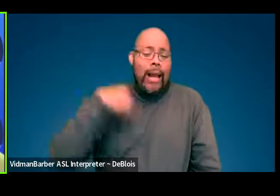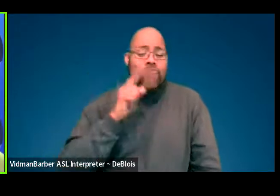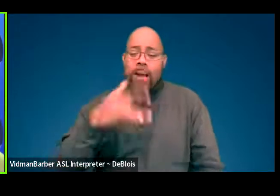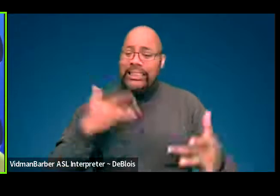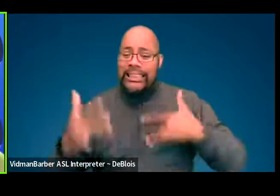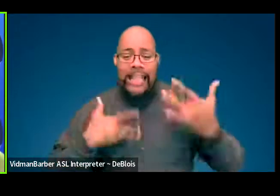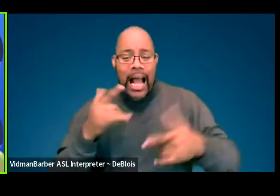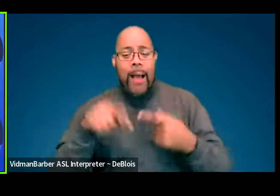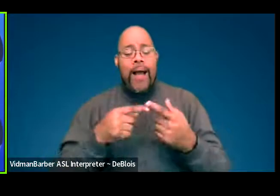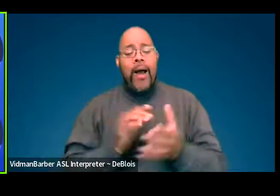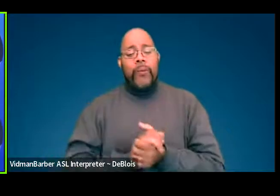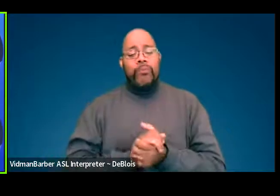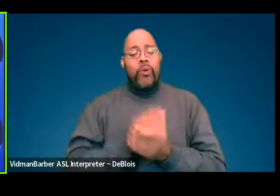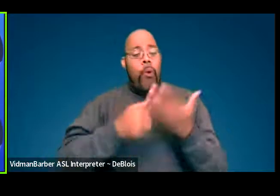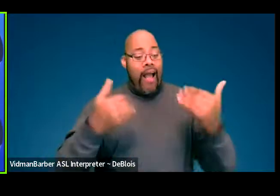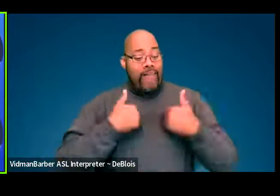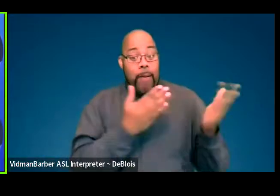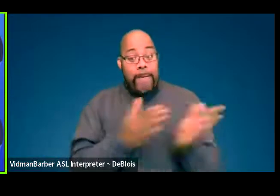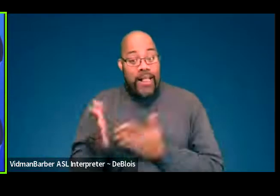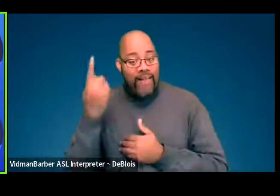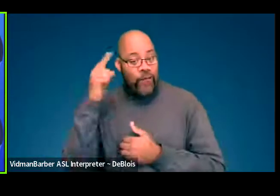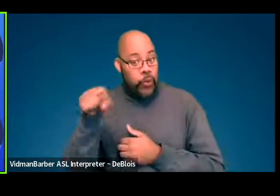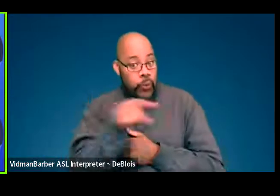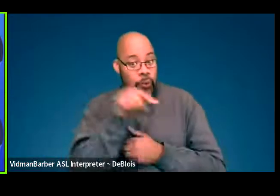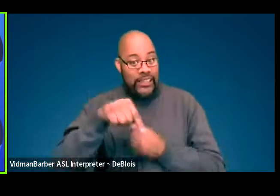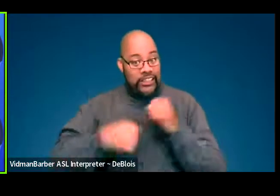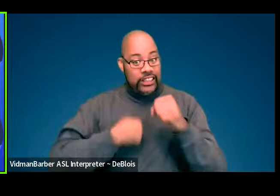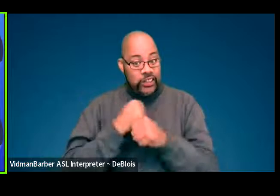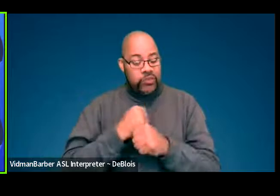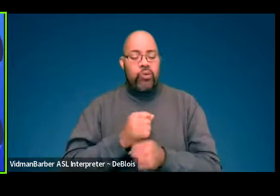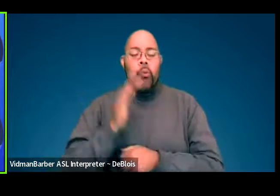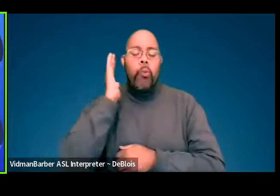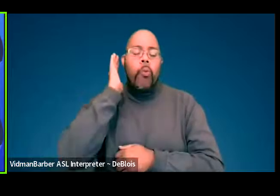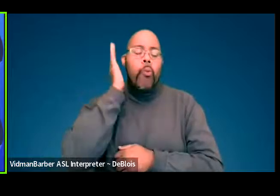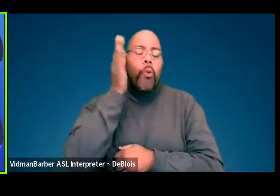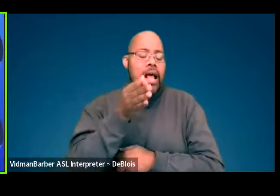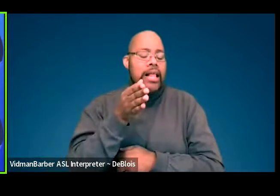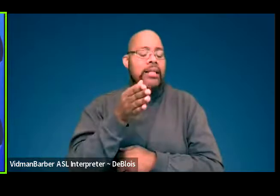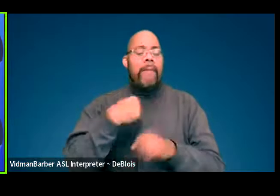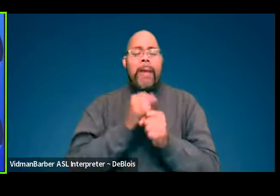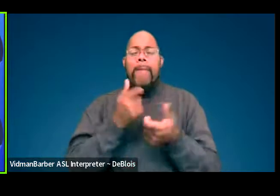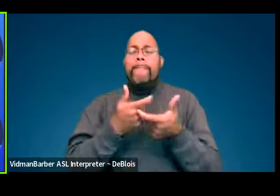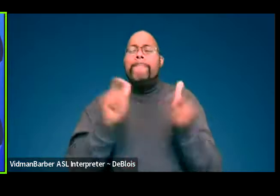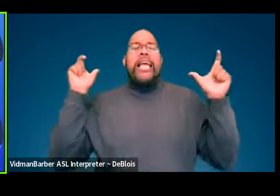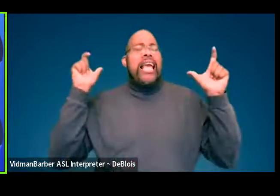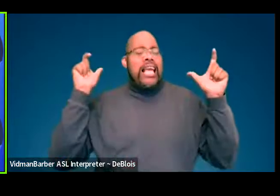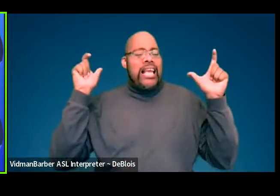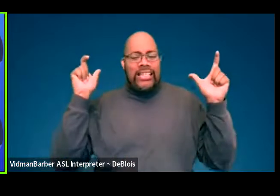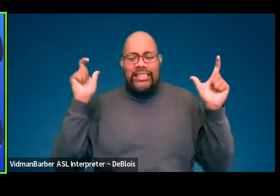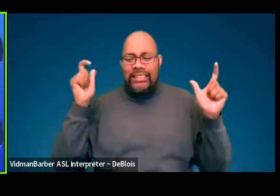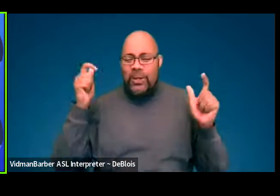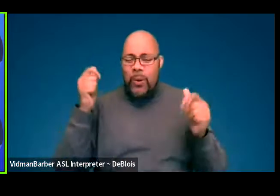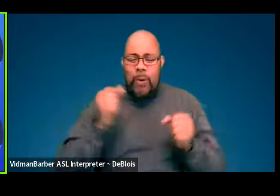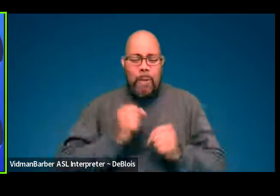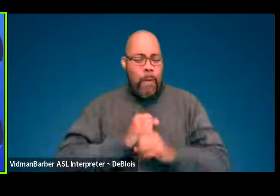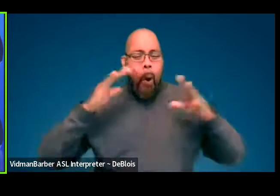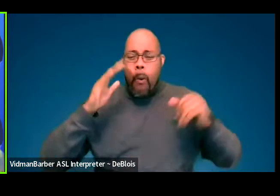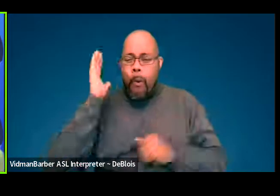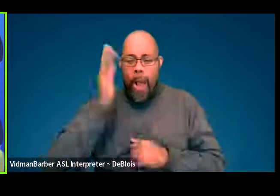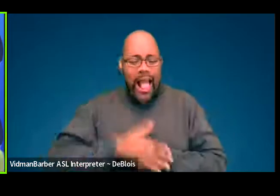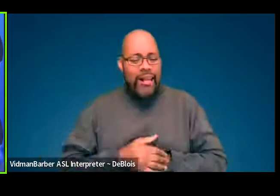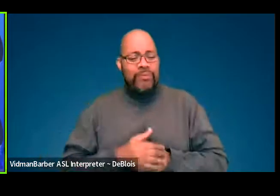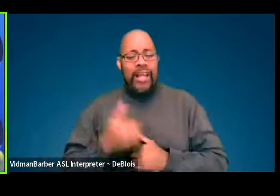excited about what we have planned for you this year. It's going to, make a big splash. We're going to